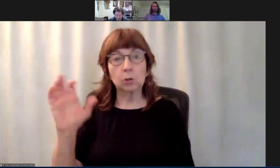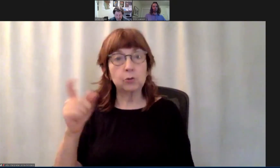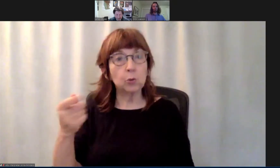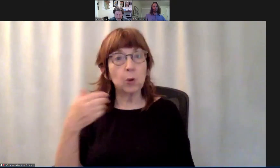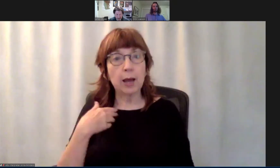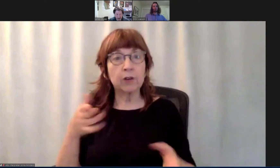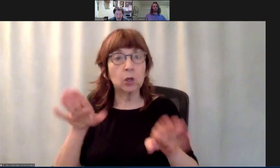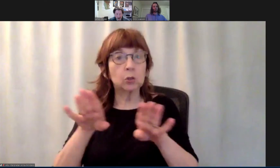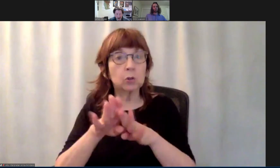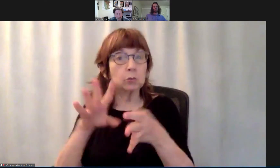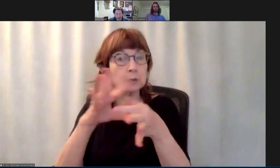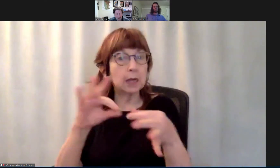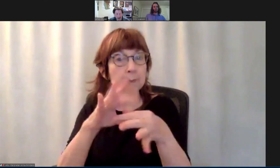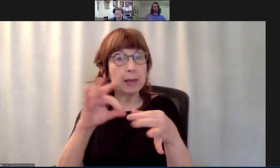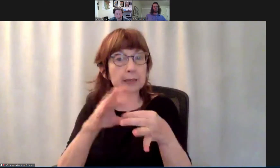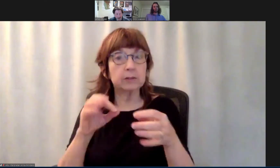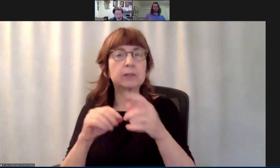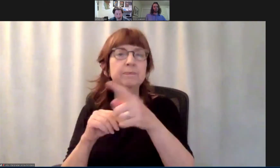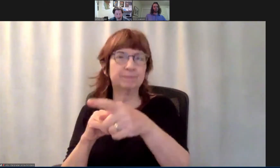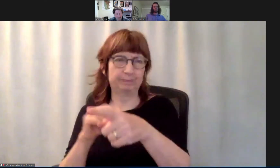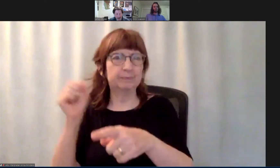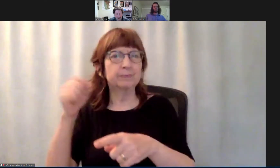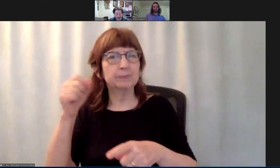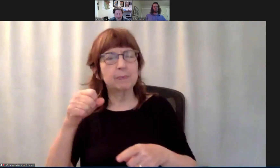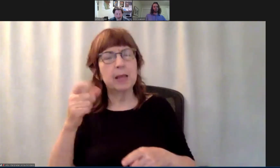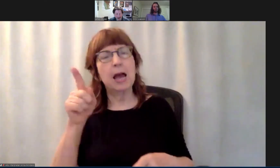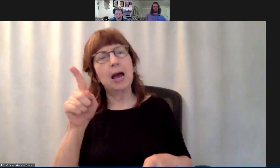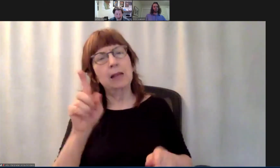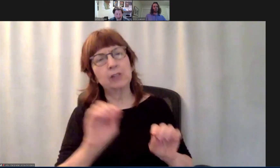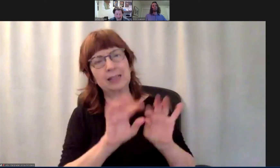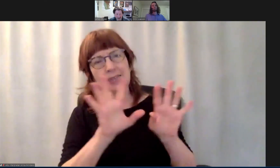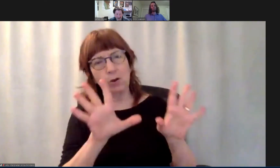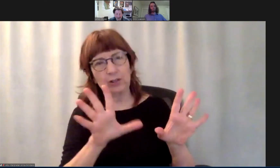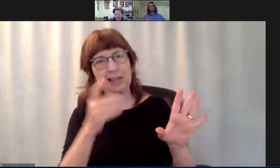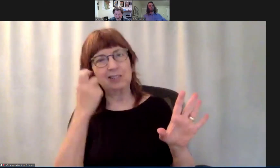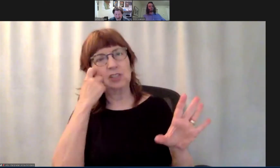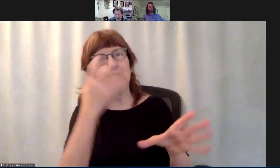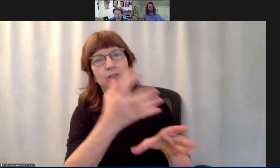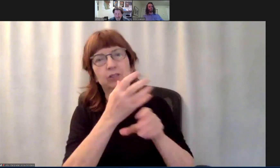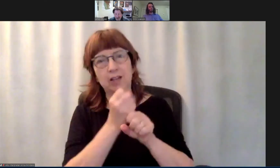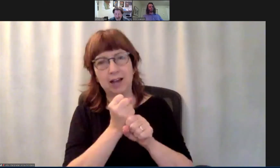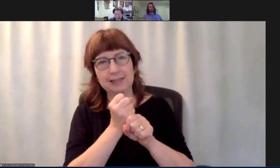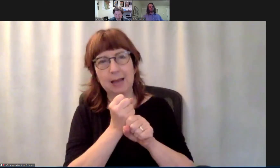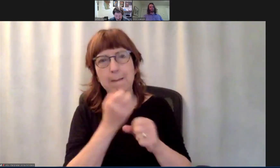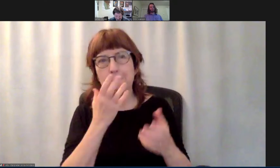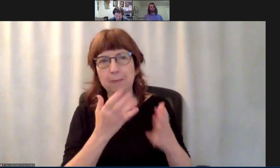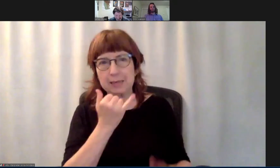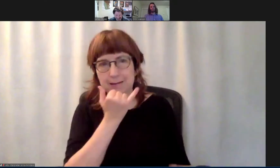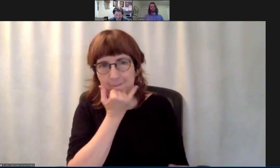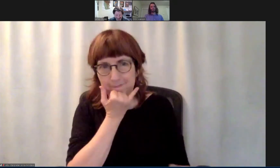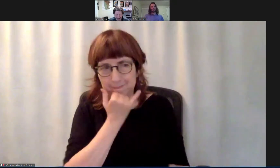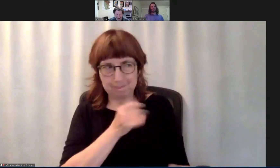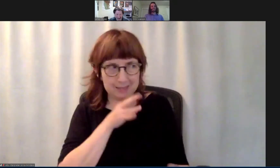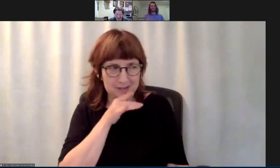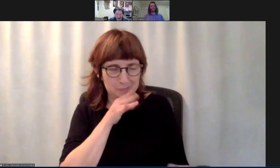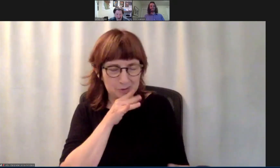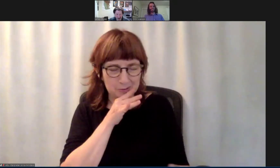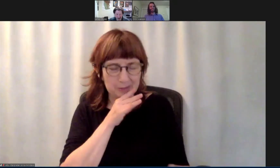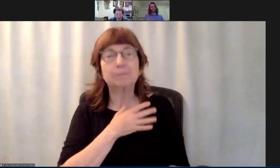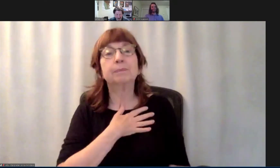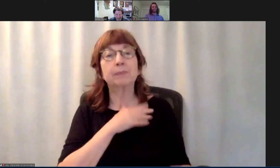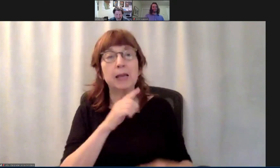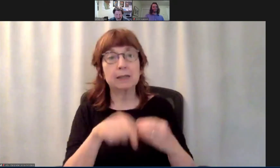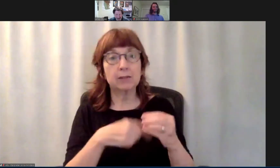you'd like to give? Well, there was a clarification that I just got that I may have misspoke. It has to do